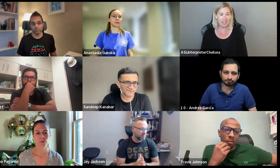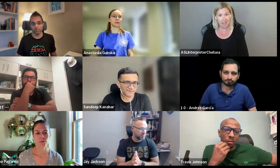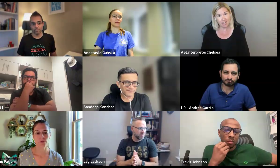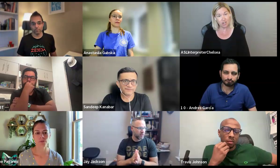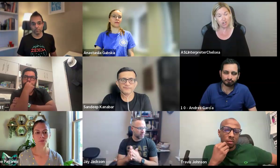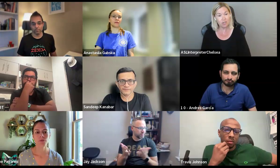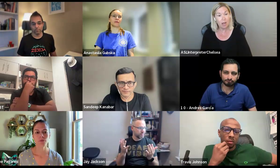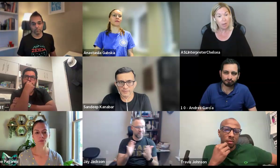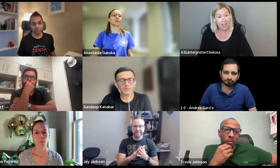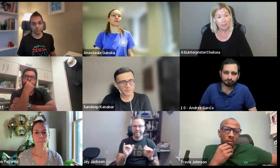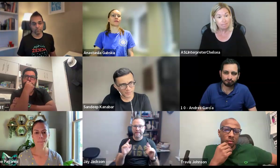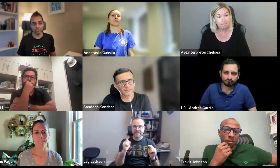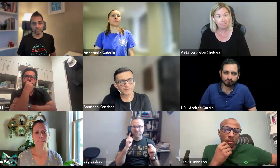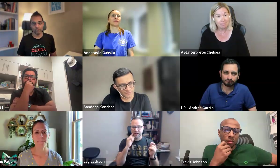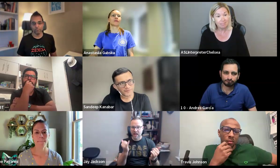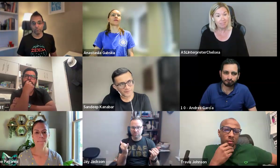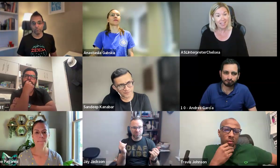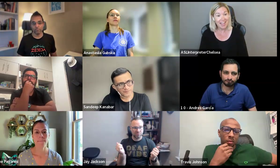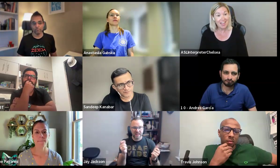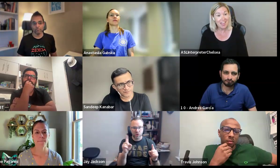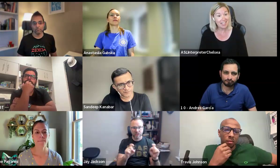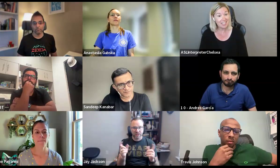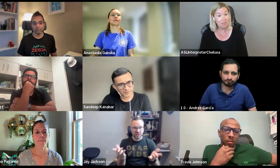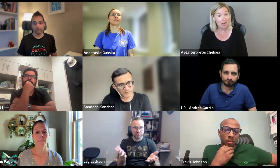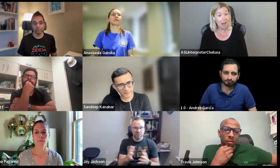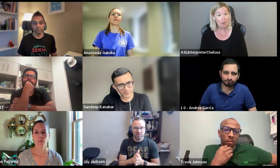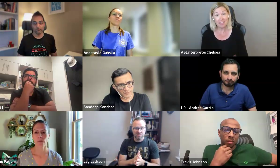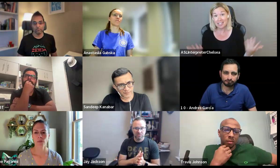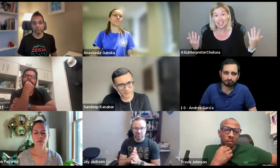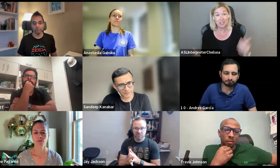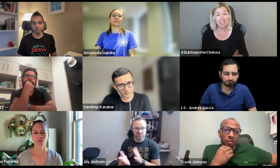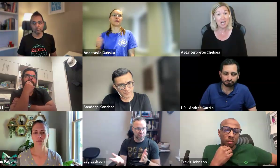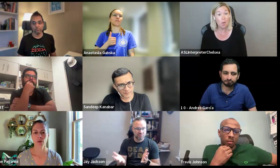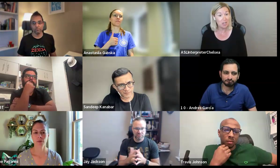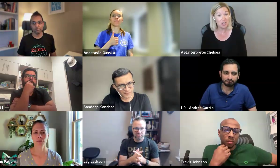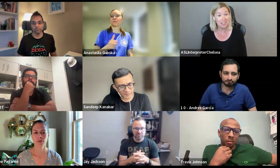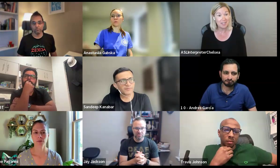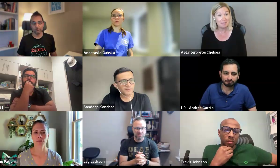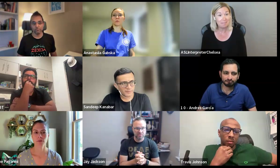be in touch about that. And that's it for now, unless there's any questions.